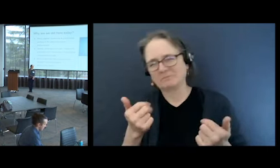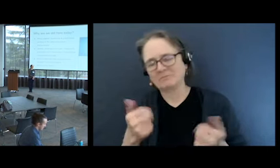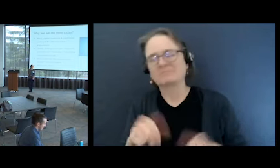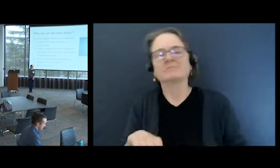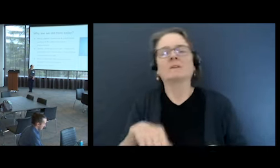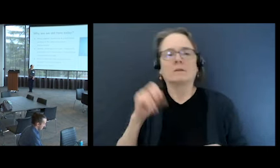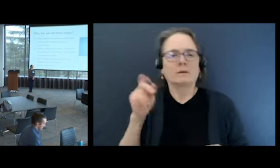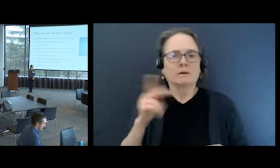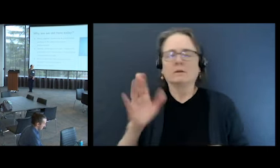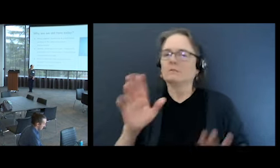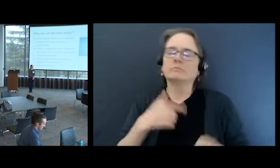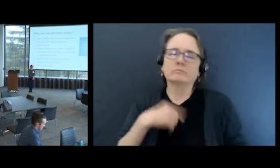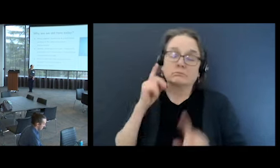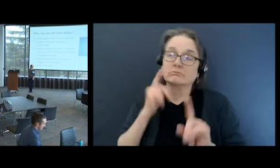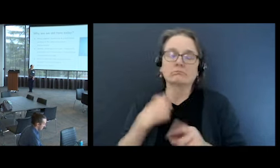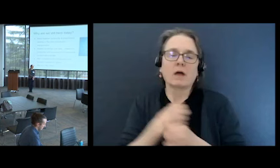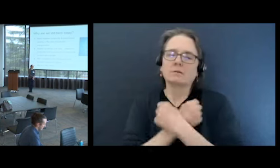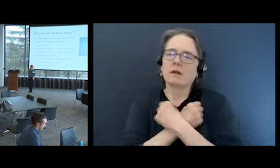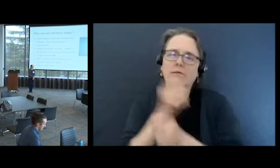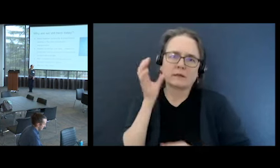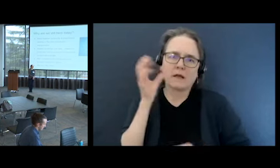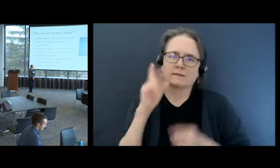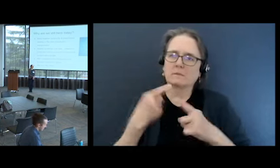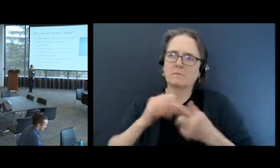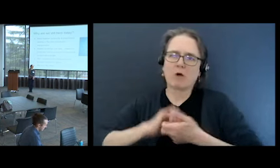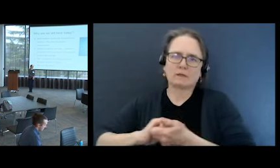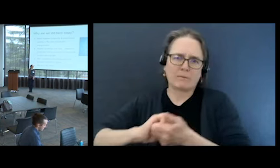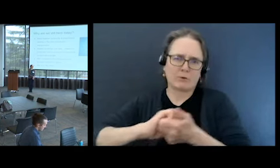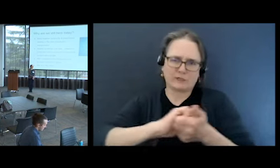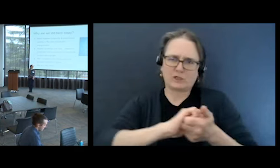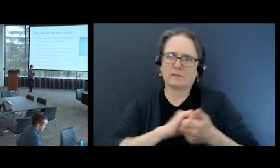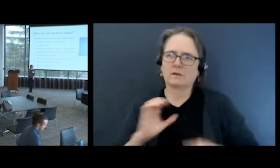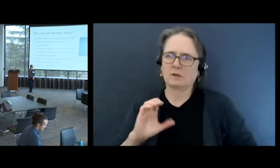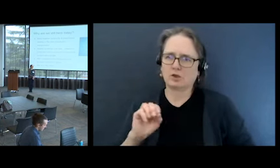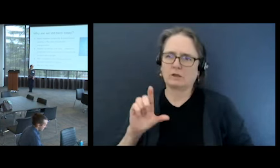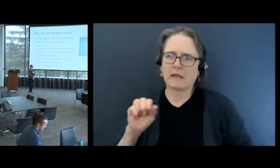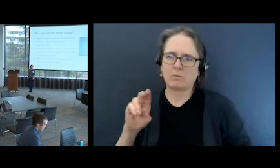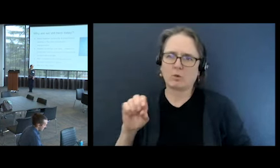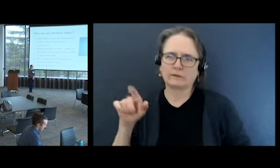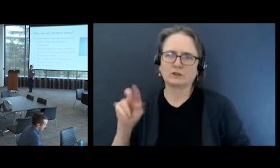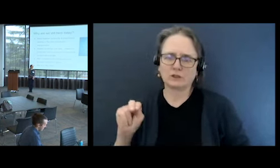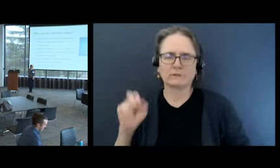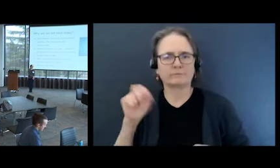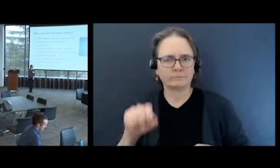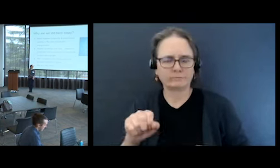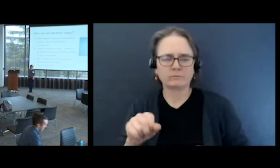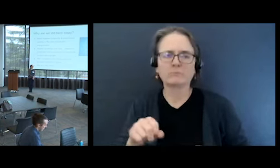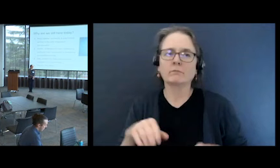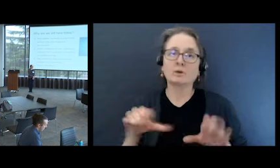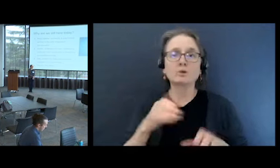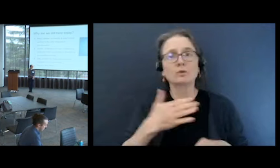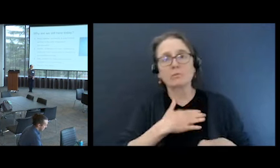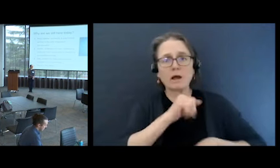kind of do make your own job projects of different scale, but sometimes just being in the room with the right person